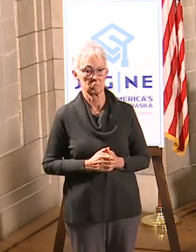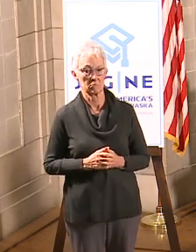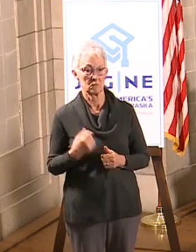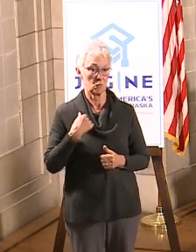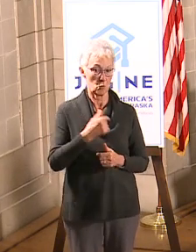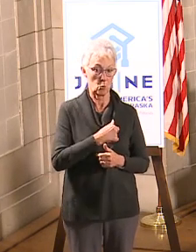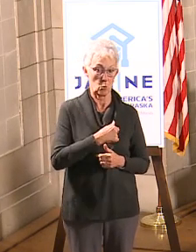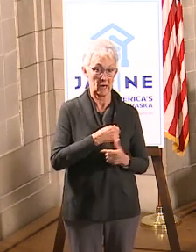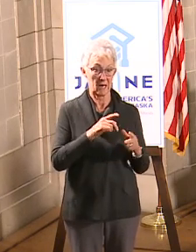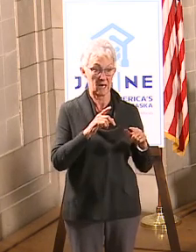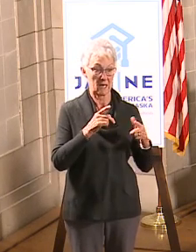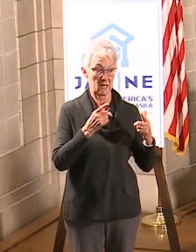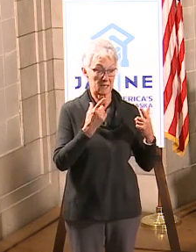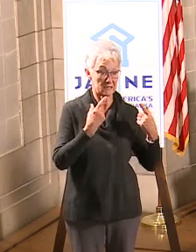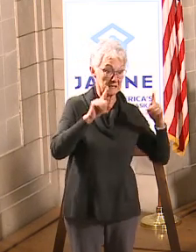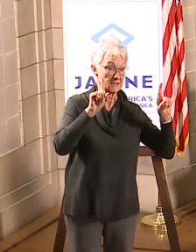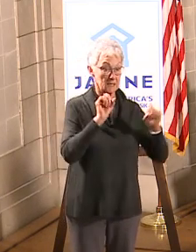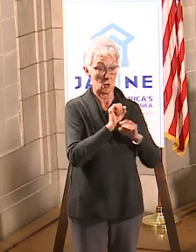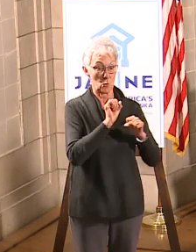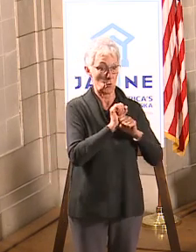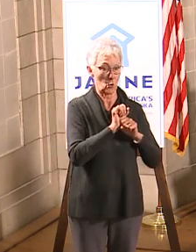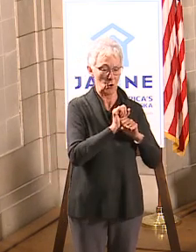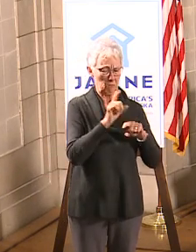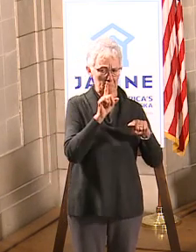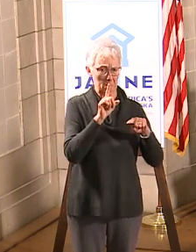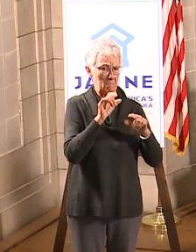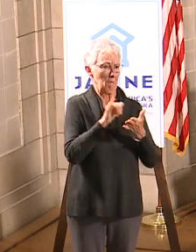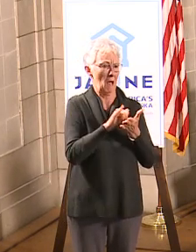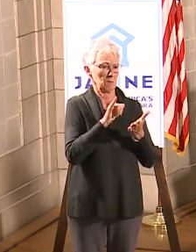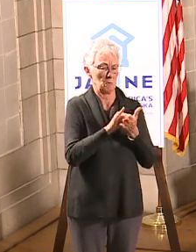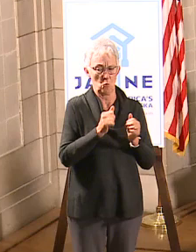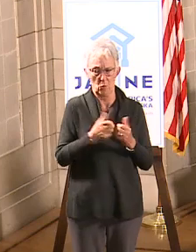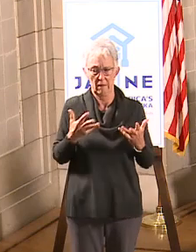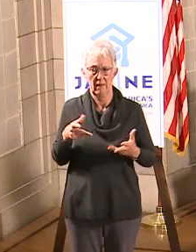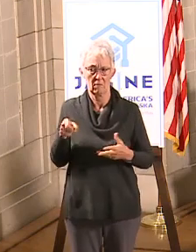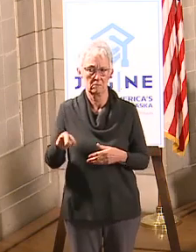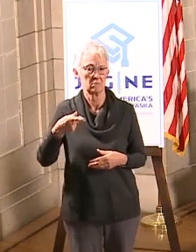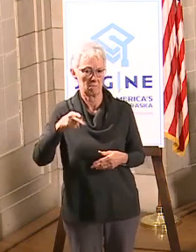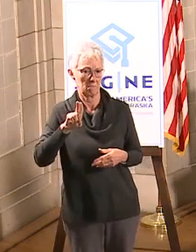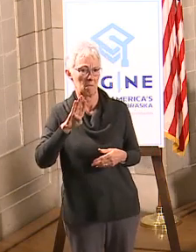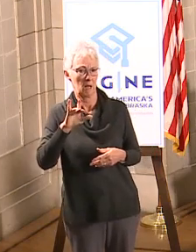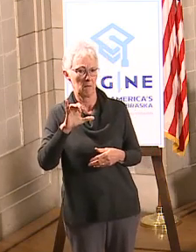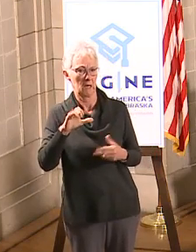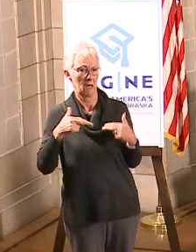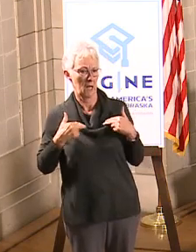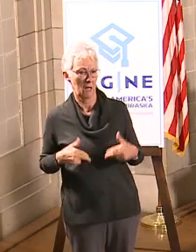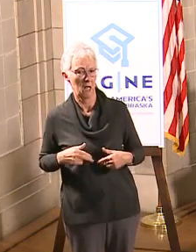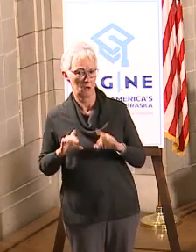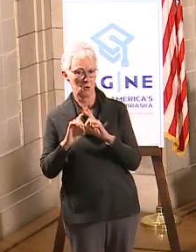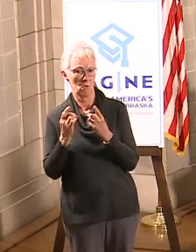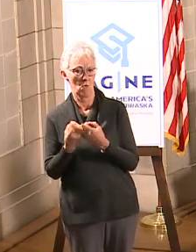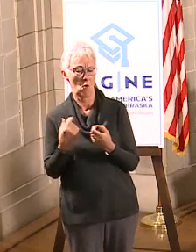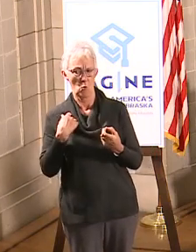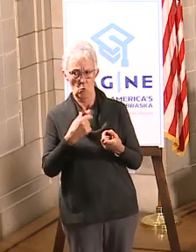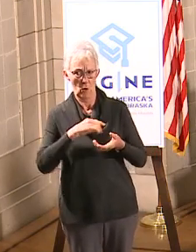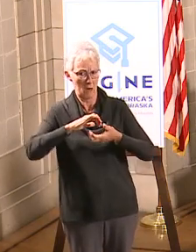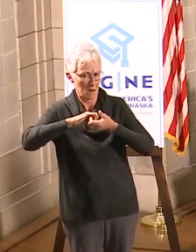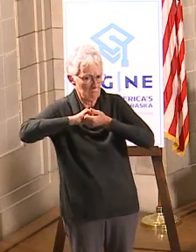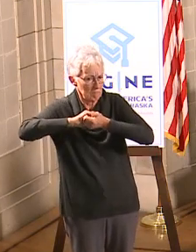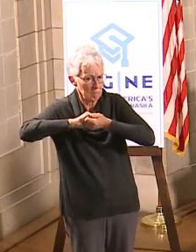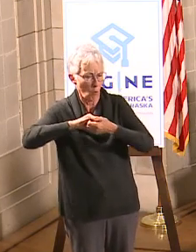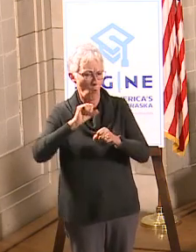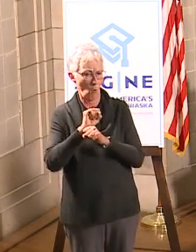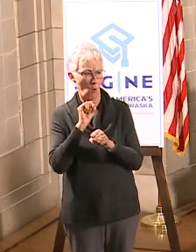our work without them. They are our most valuable partners, and we've spent several decades